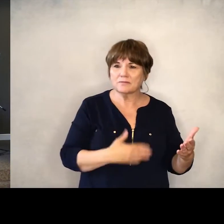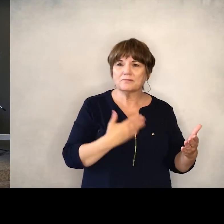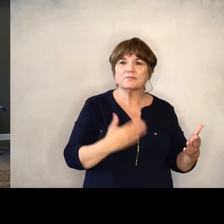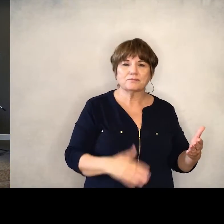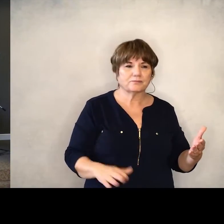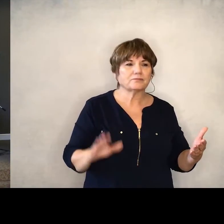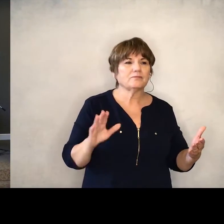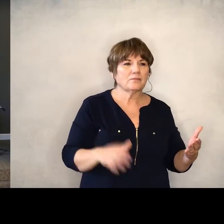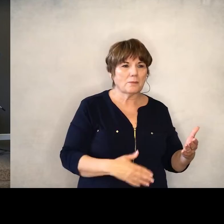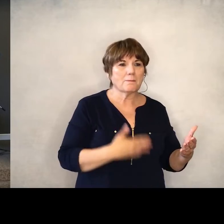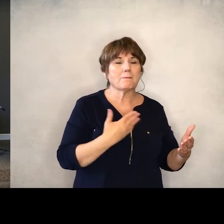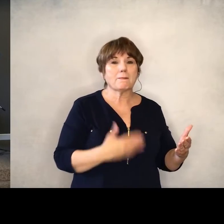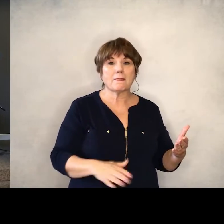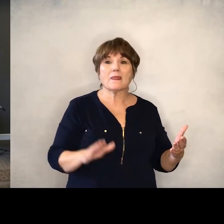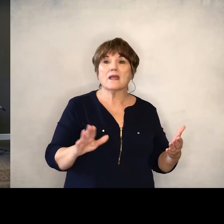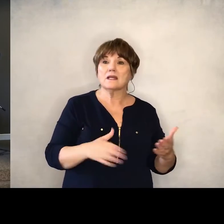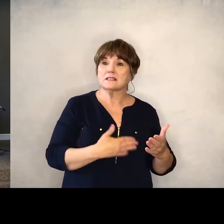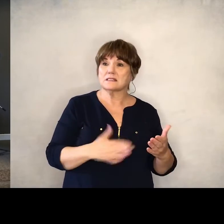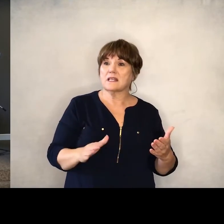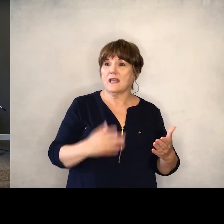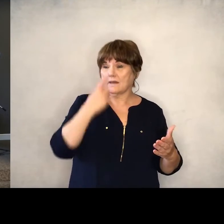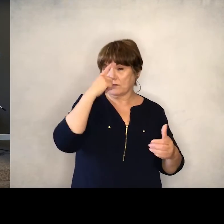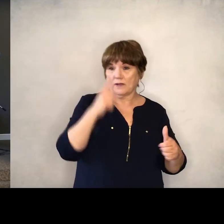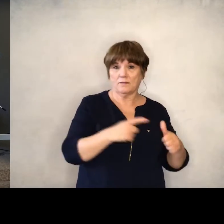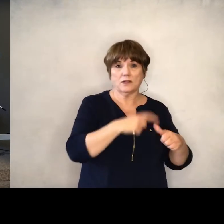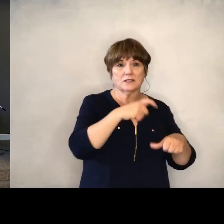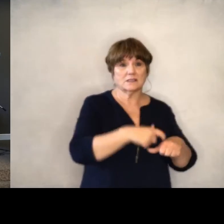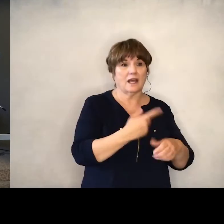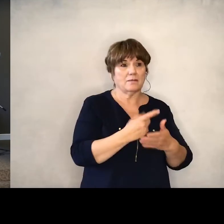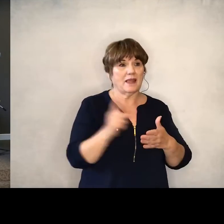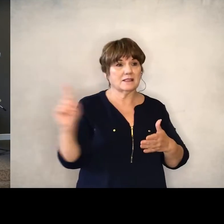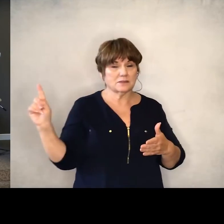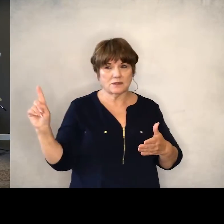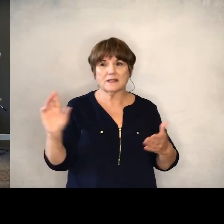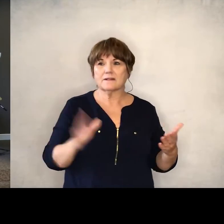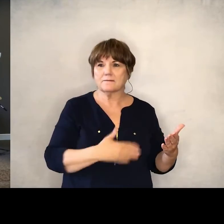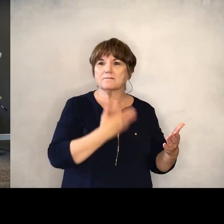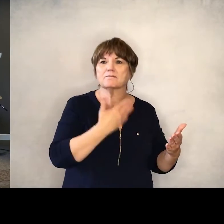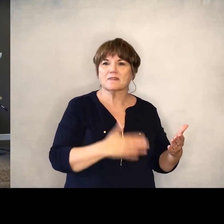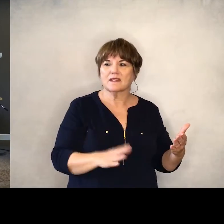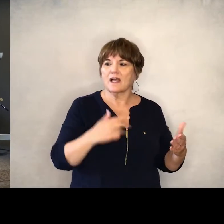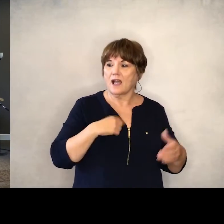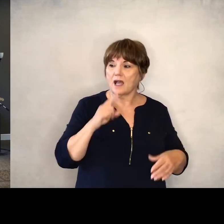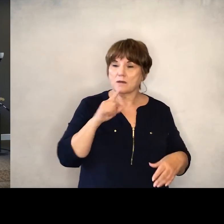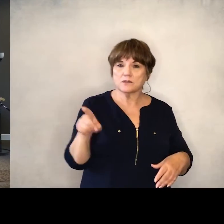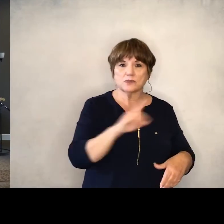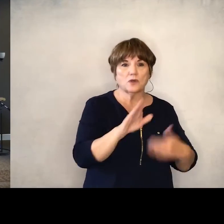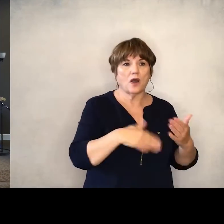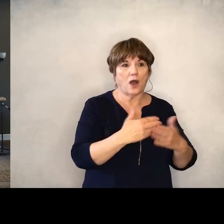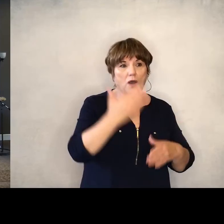All right, we sang this one for the first time last week, so I'm sure you all know it perfectly, right?